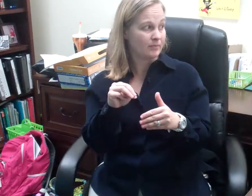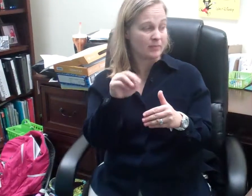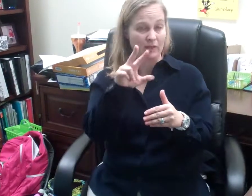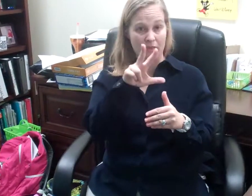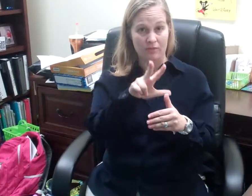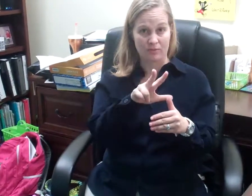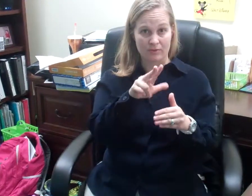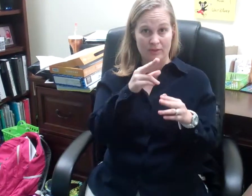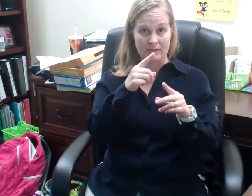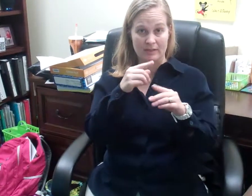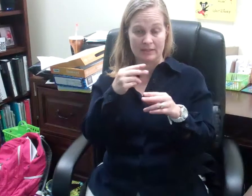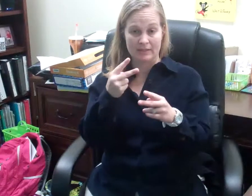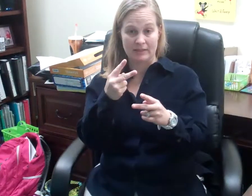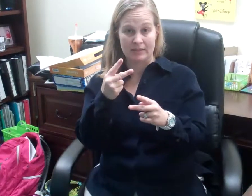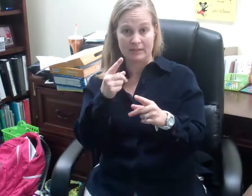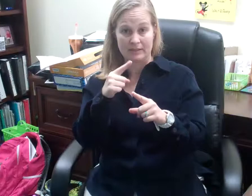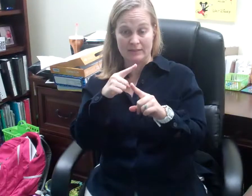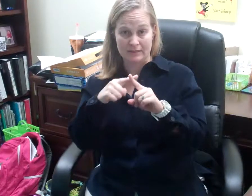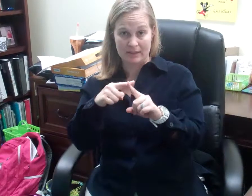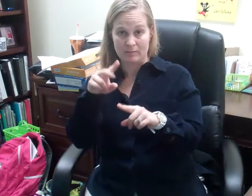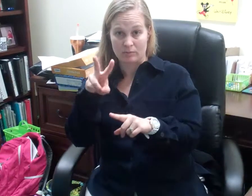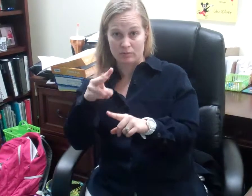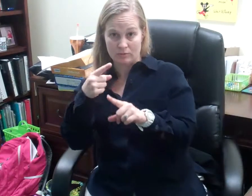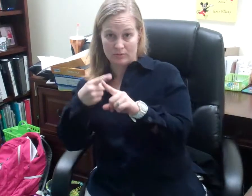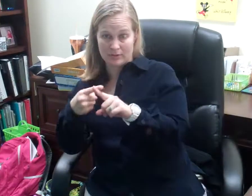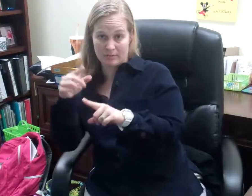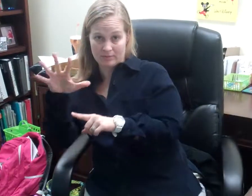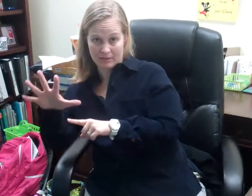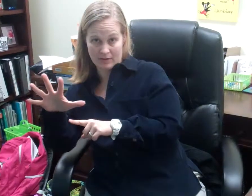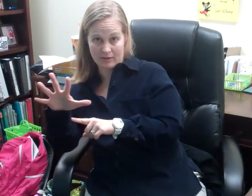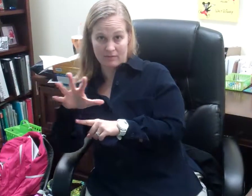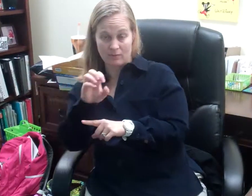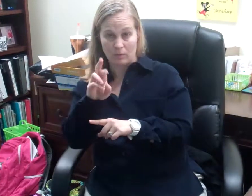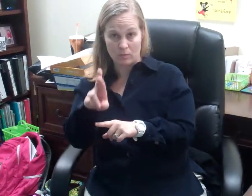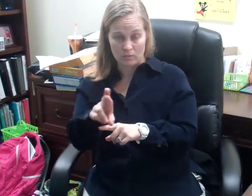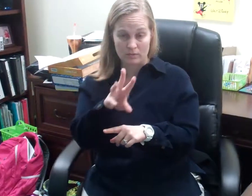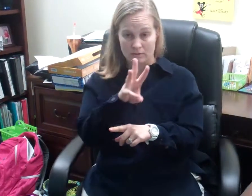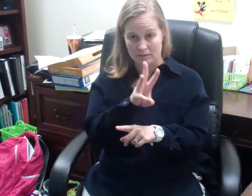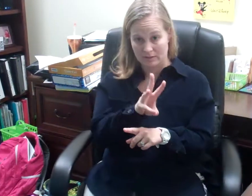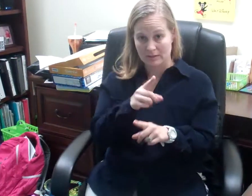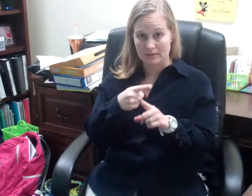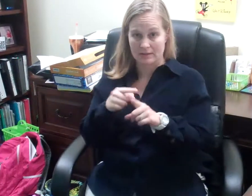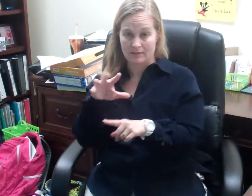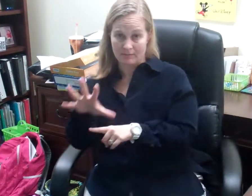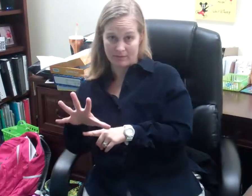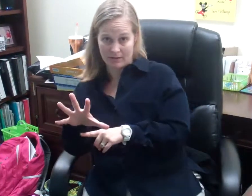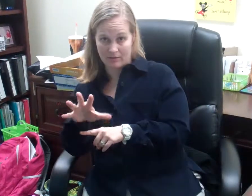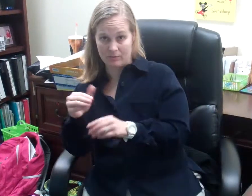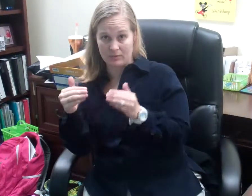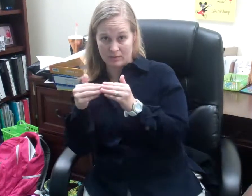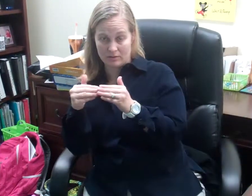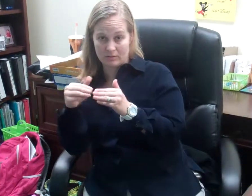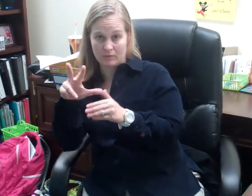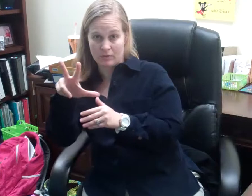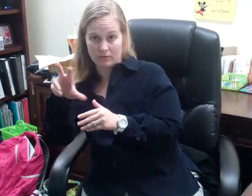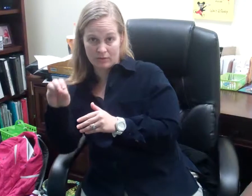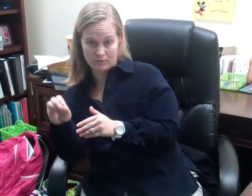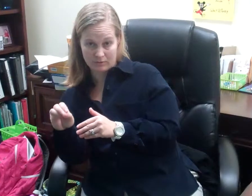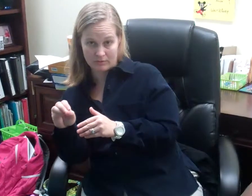times 5, or 6 times 5, which is 30. So our least common